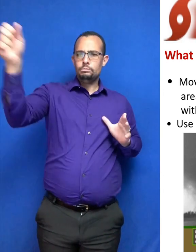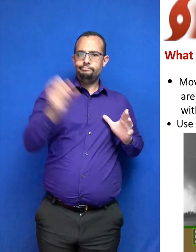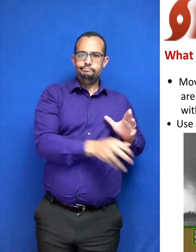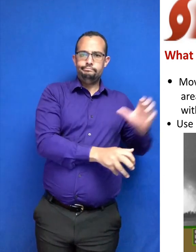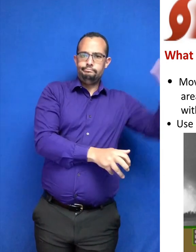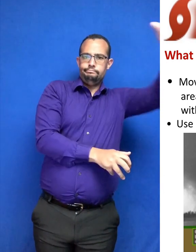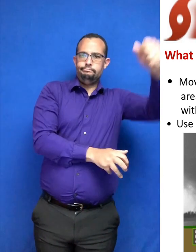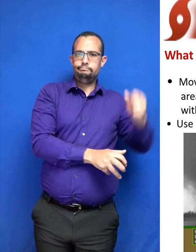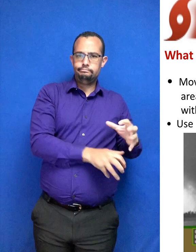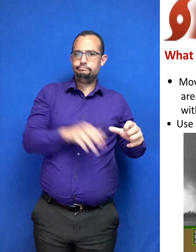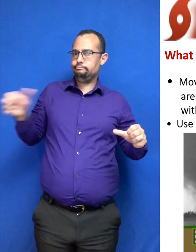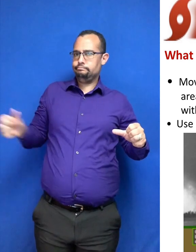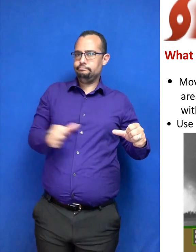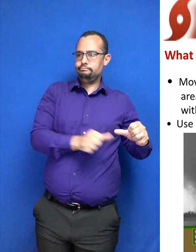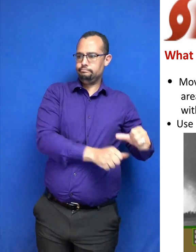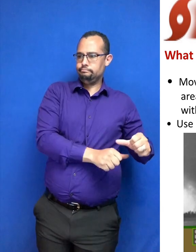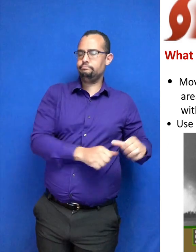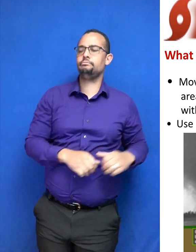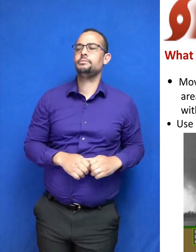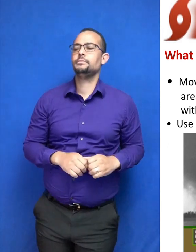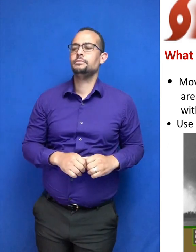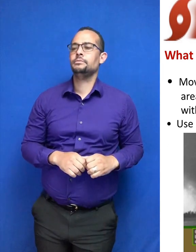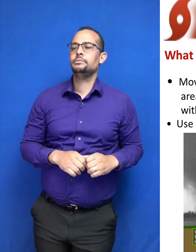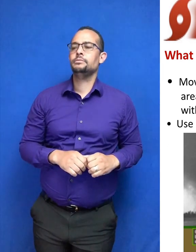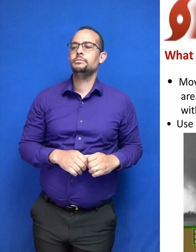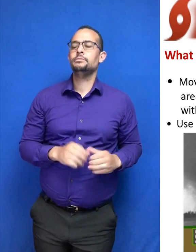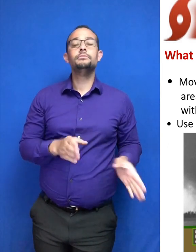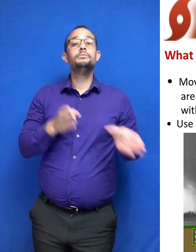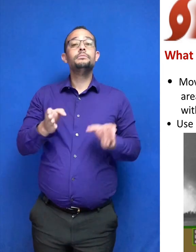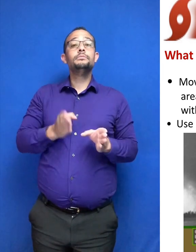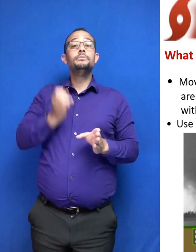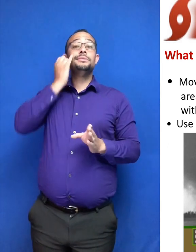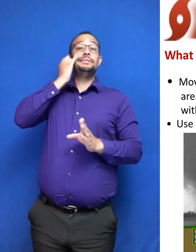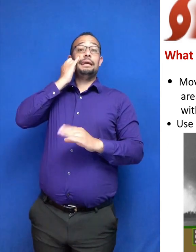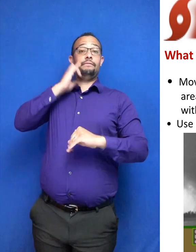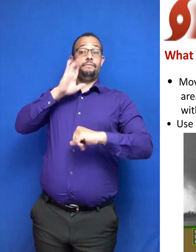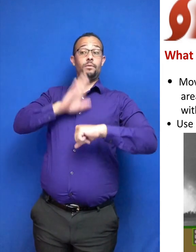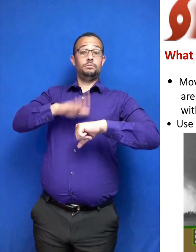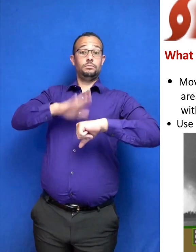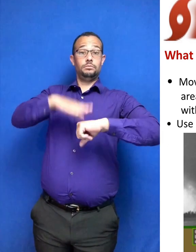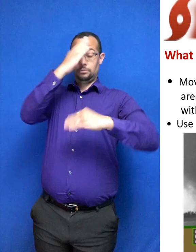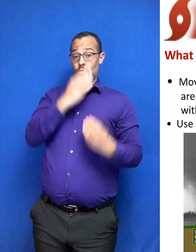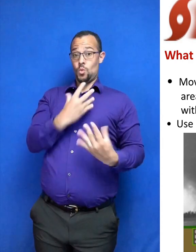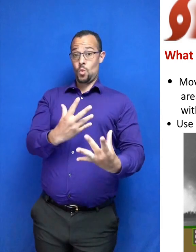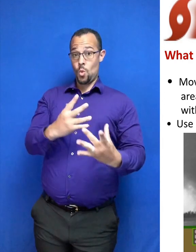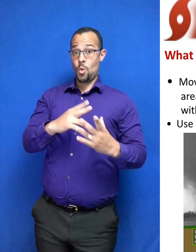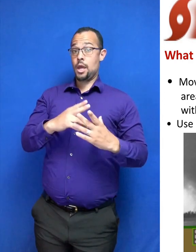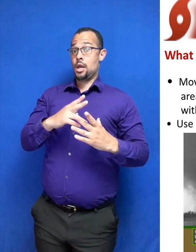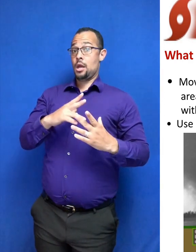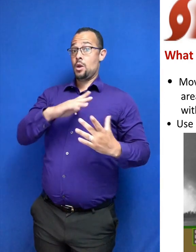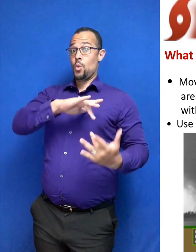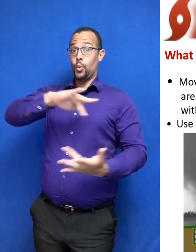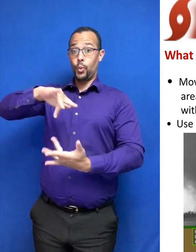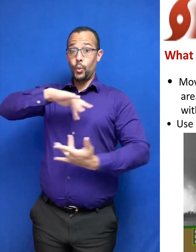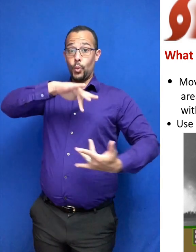If there becomes an order or a warning for a tornado, some